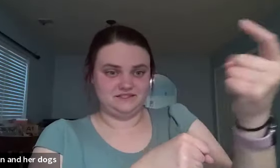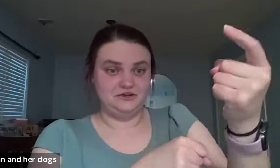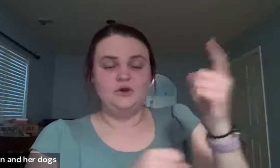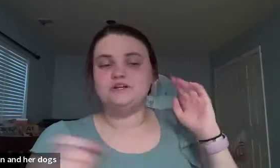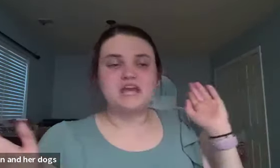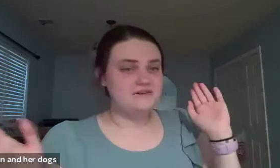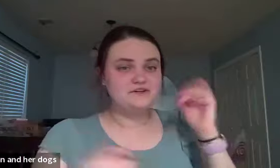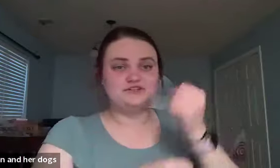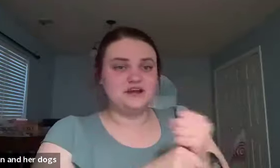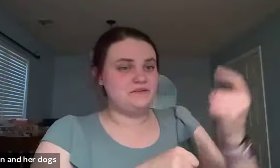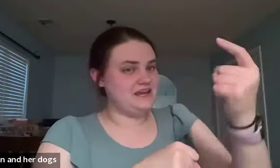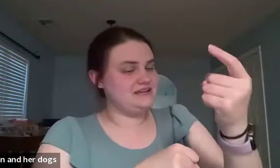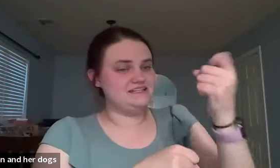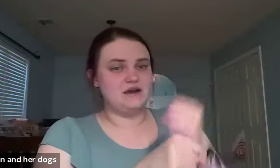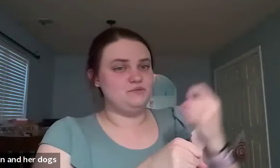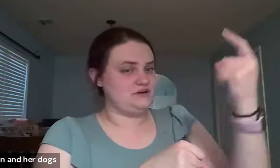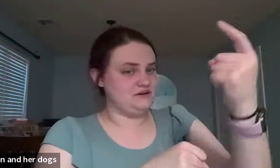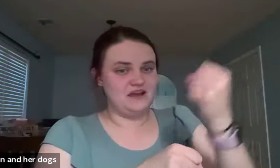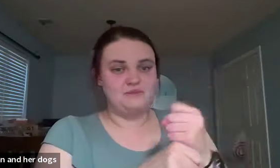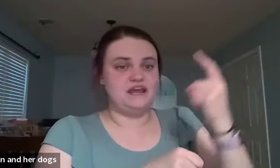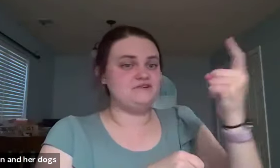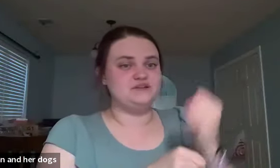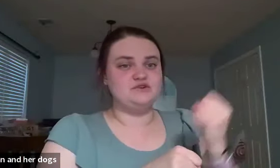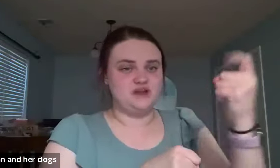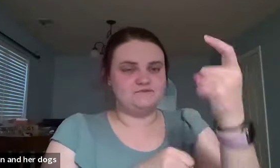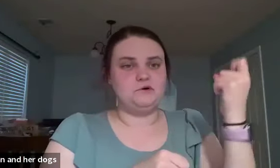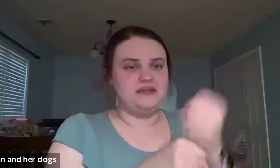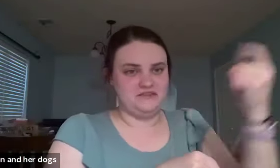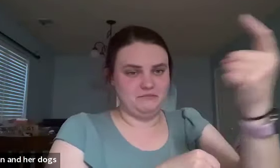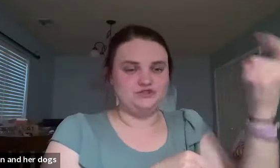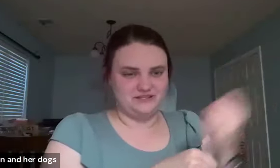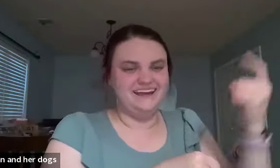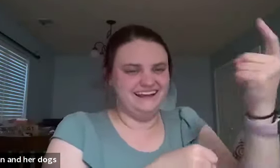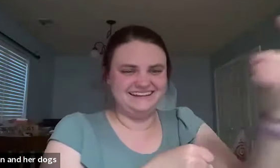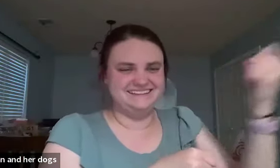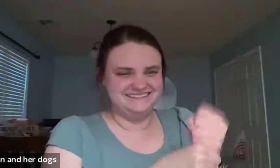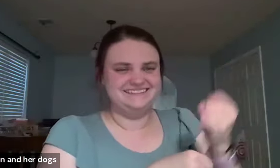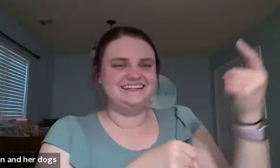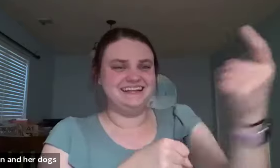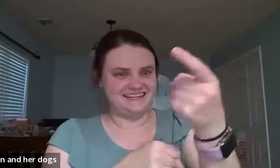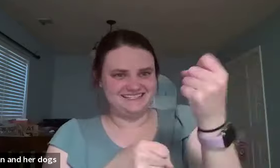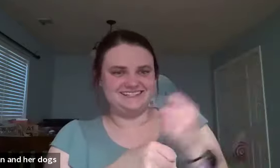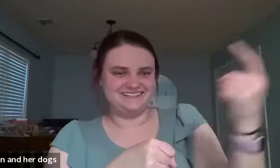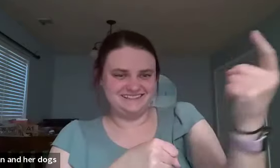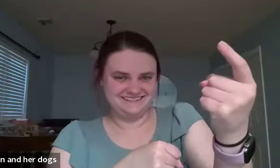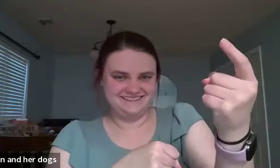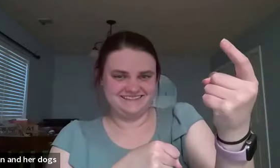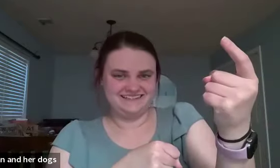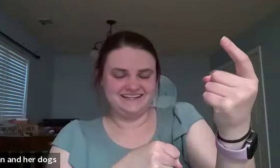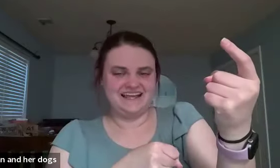next year. Whichever your dominant hand is, I will put it on top, whatever is the most comfortable making the motion. Next year,